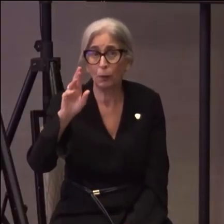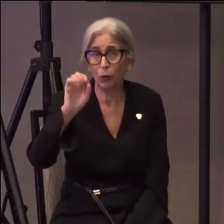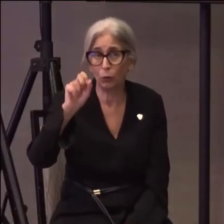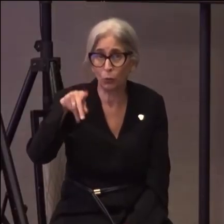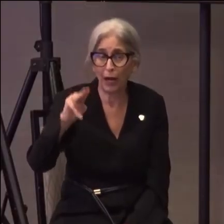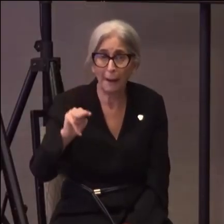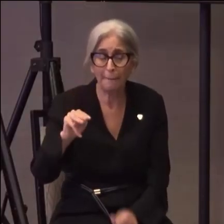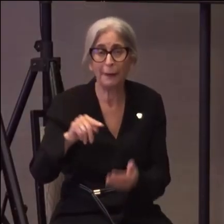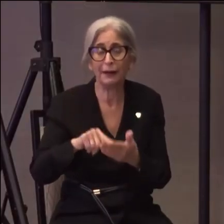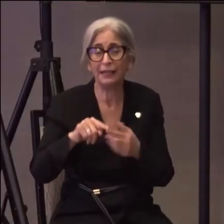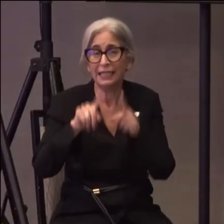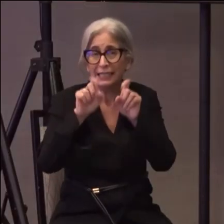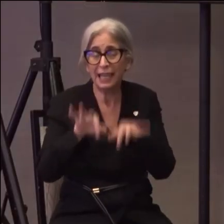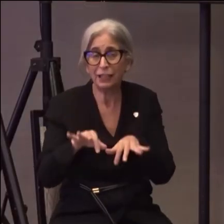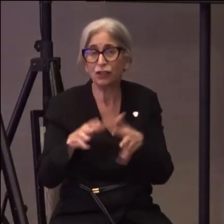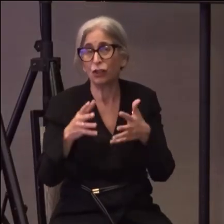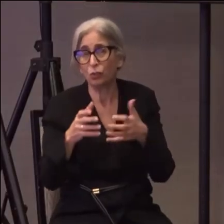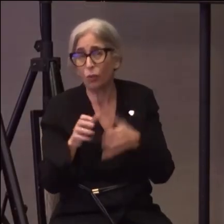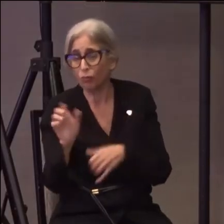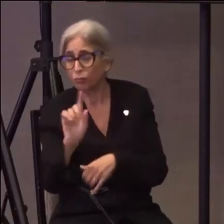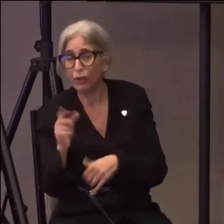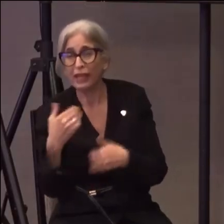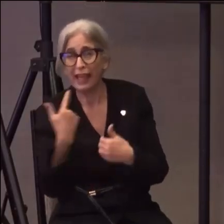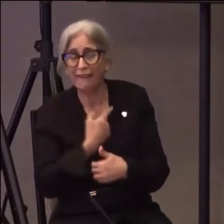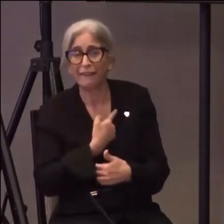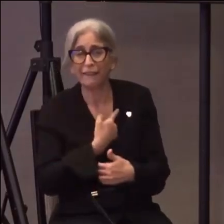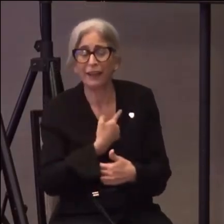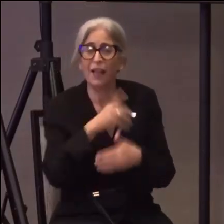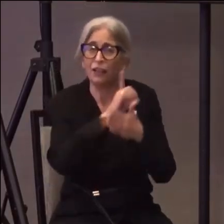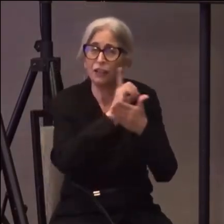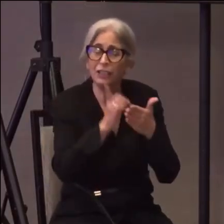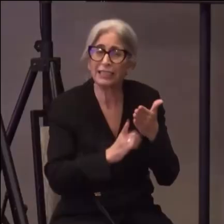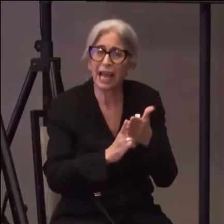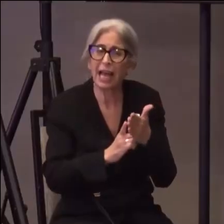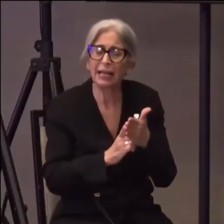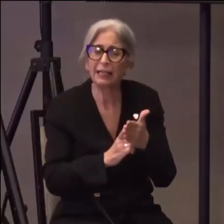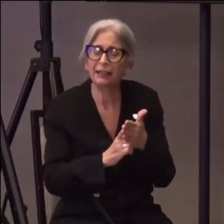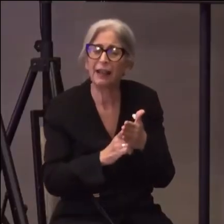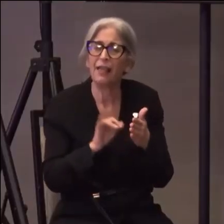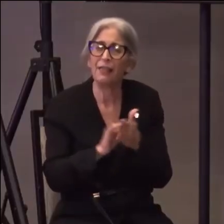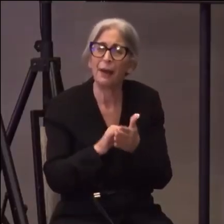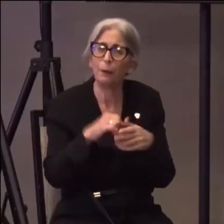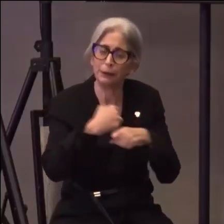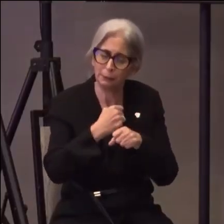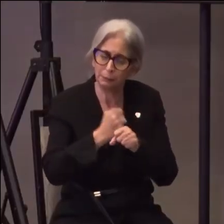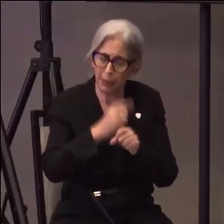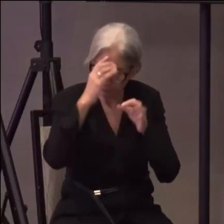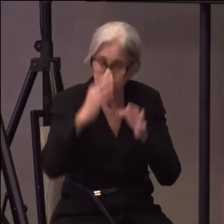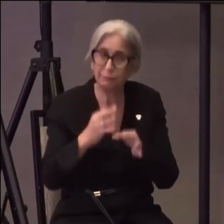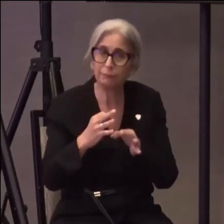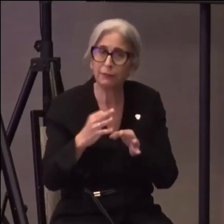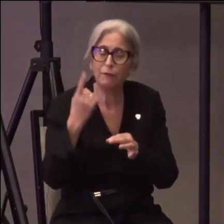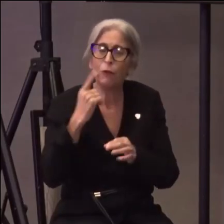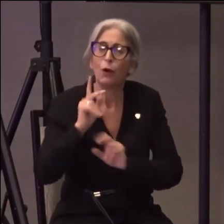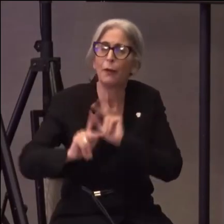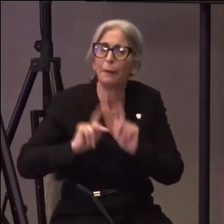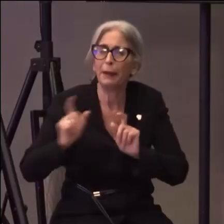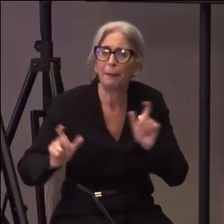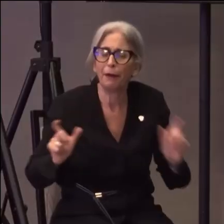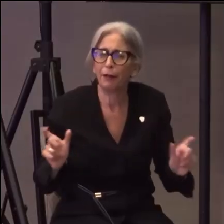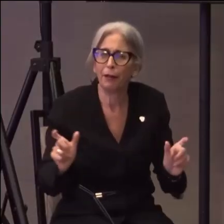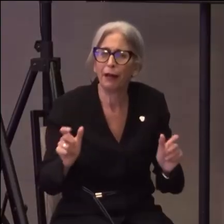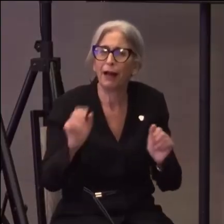behind every textured warning script, there's a design decision that was made on behalf of the people